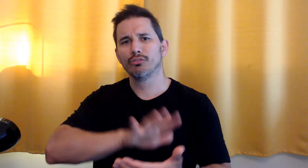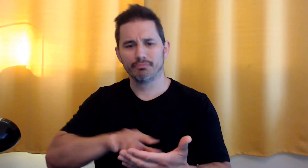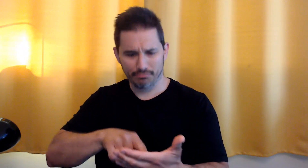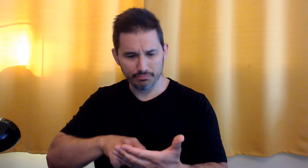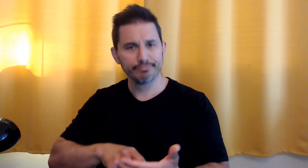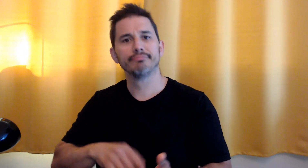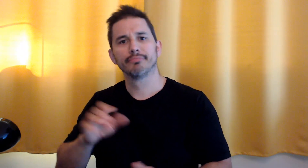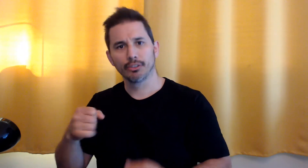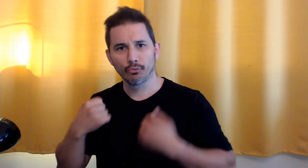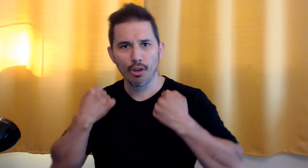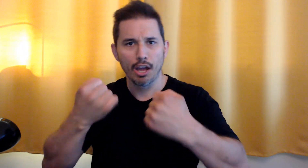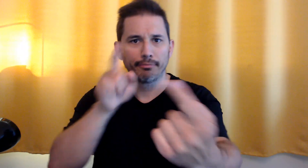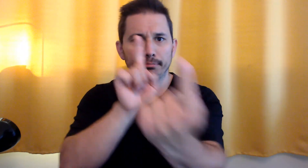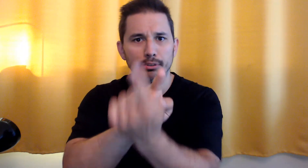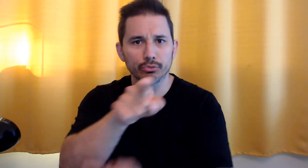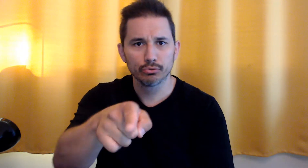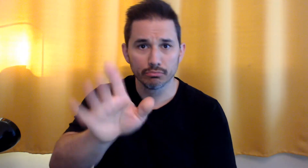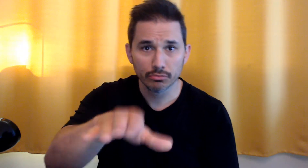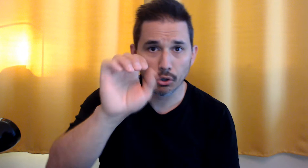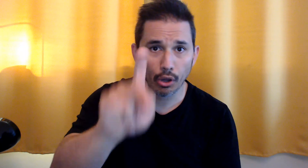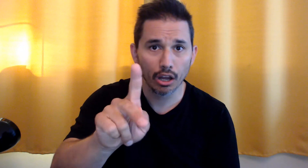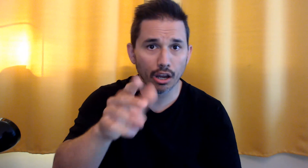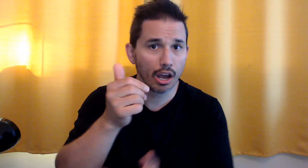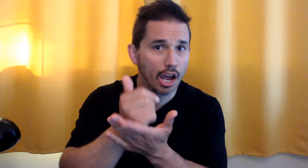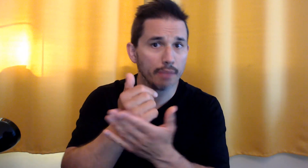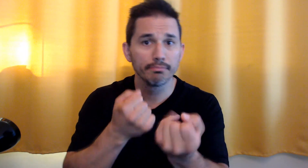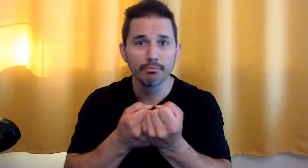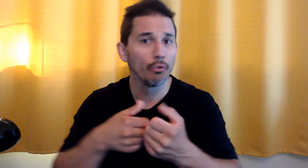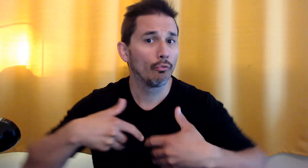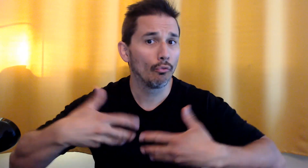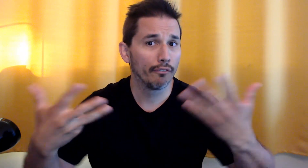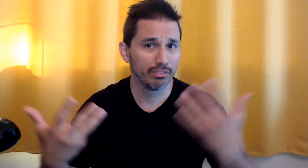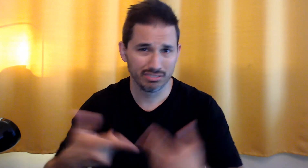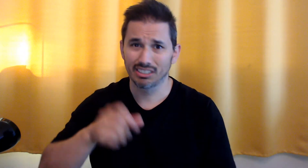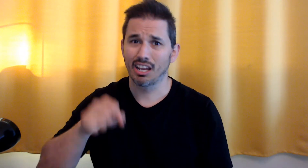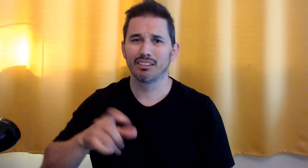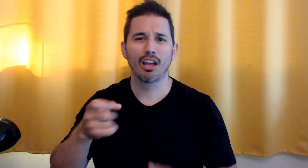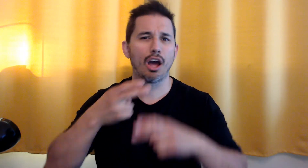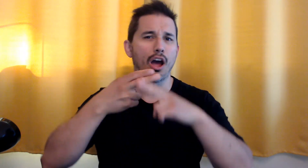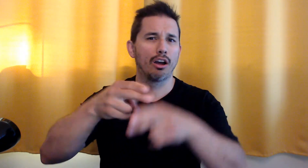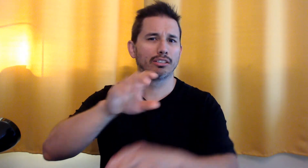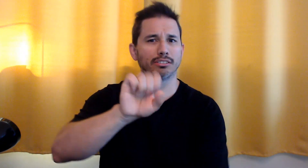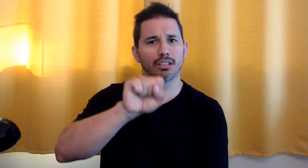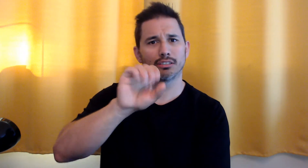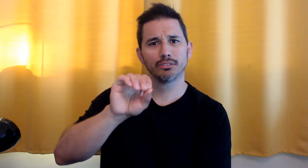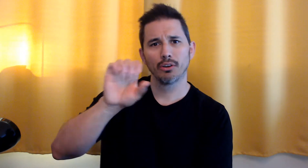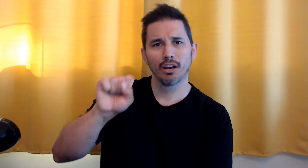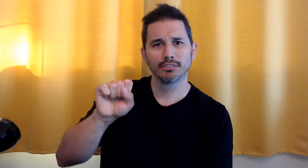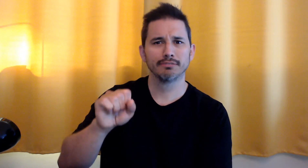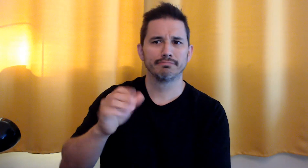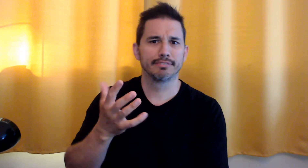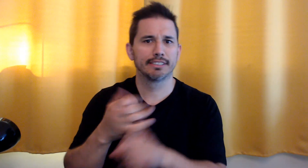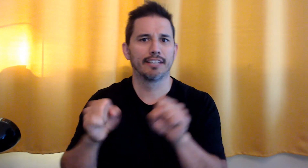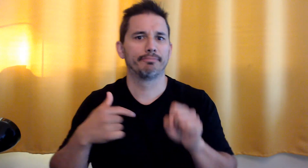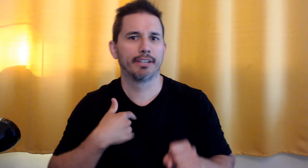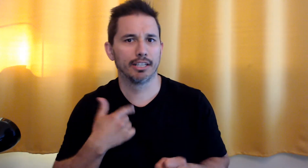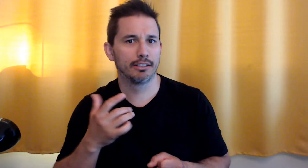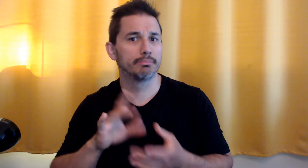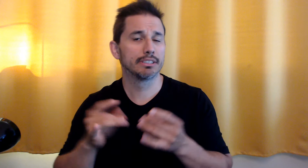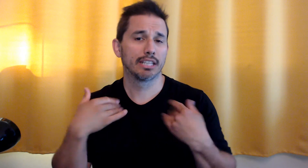way they could drive and pick you up wherever you are and see if you need help, if you've sent them that SOS message. And that's what the feature is